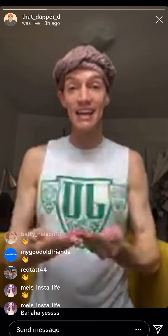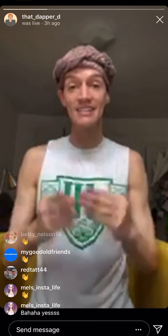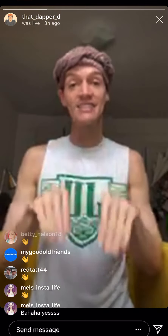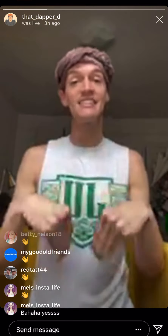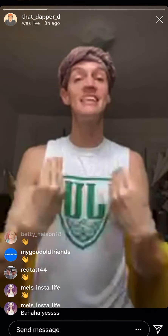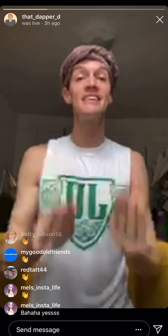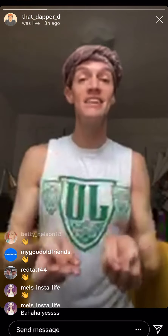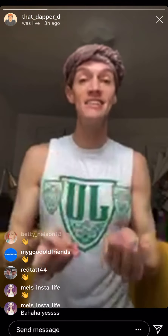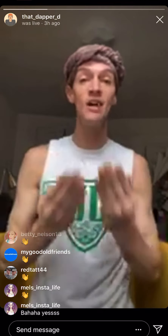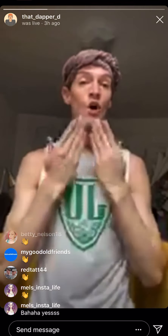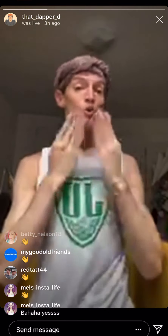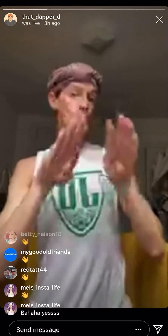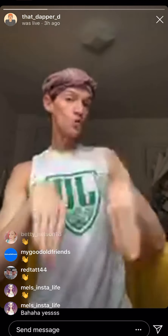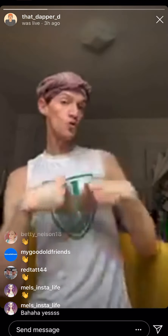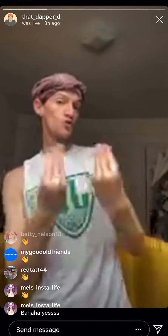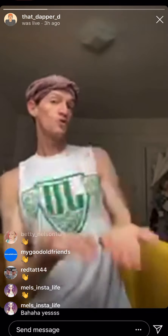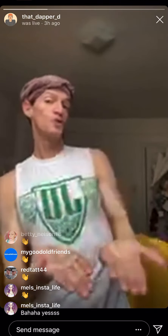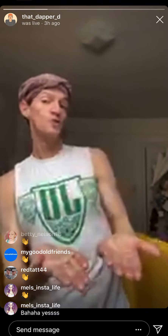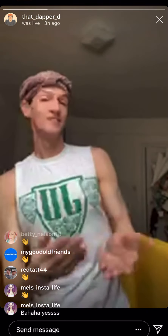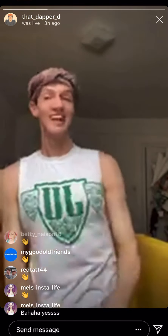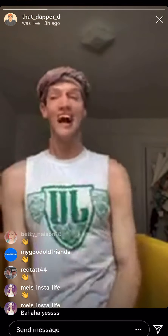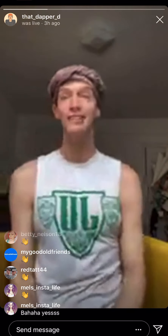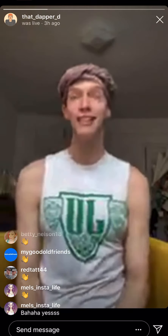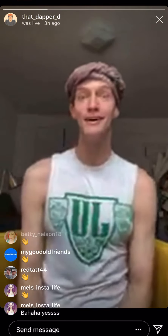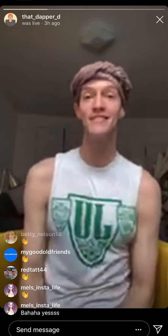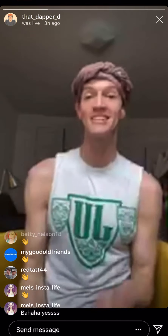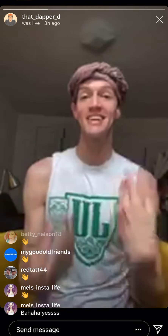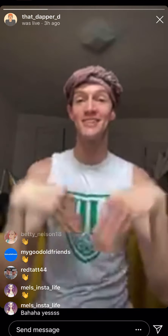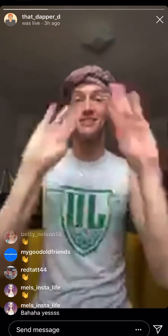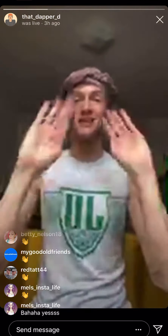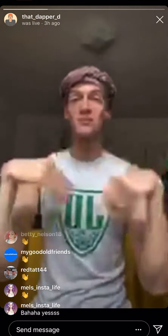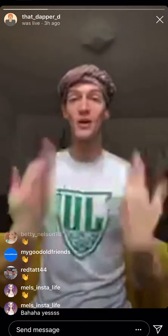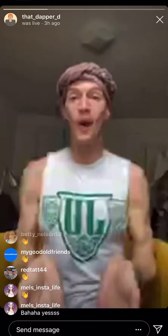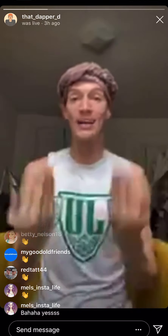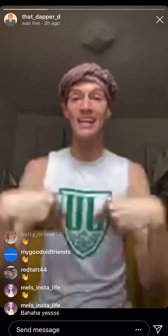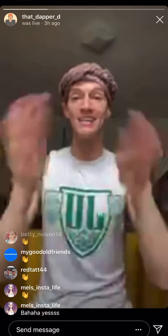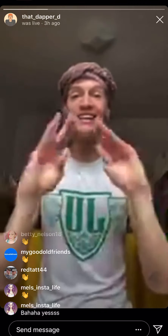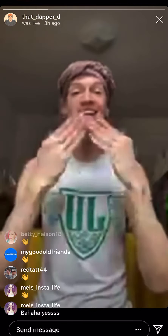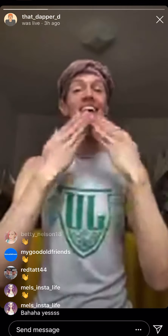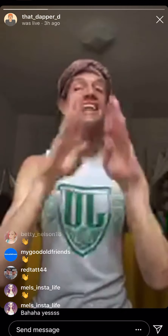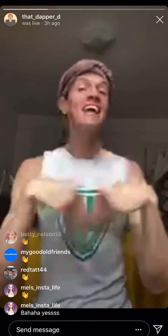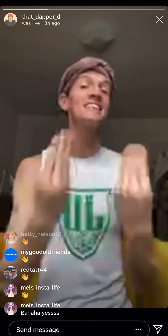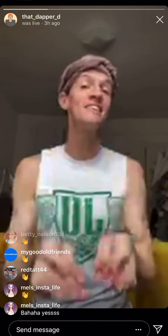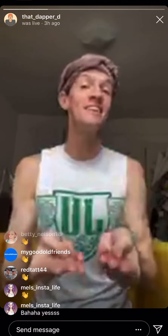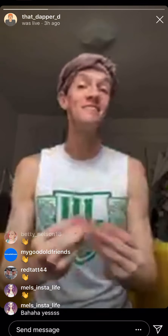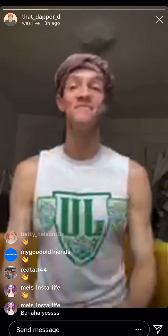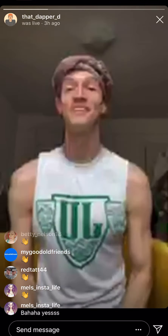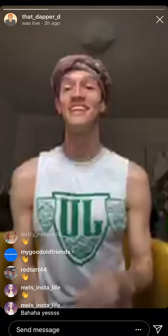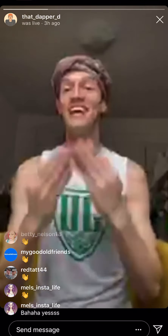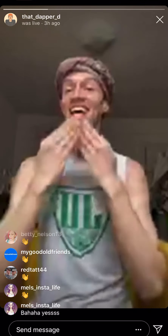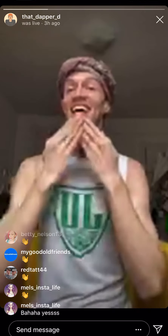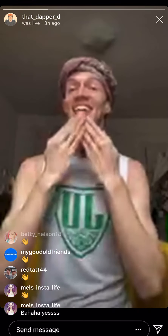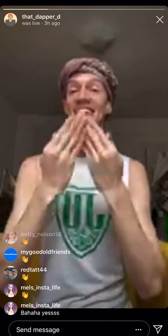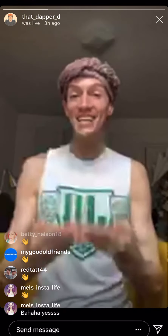giving oh i love that's like almost like whacking thanksgiving thanksgiving you